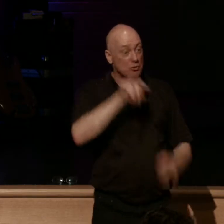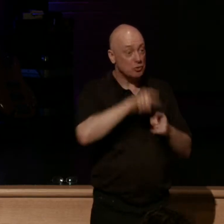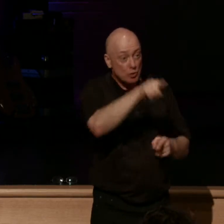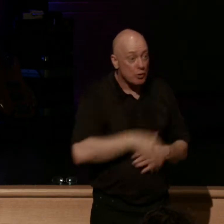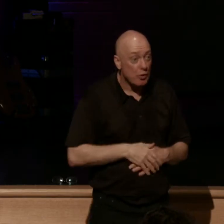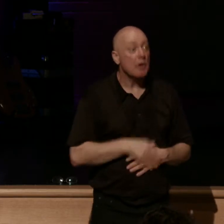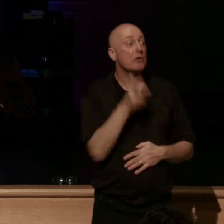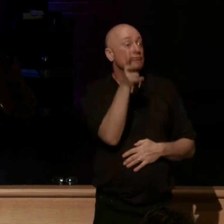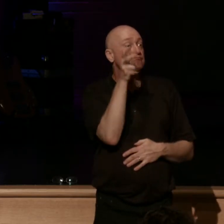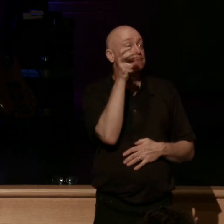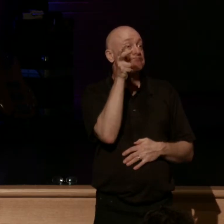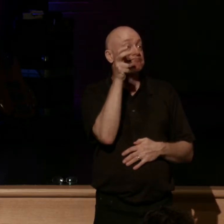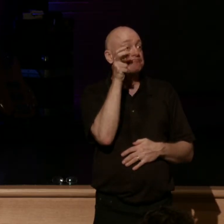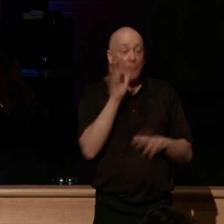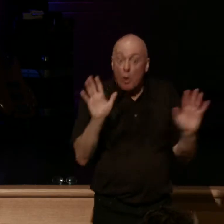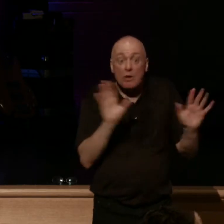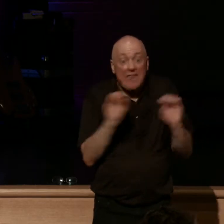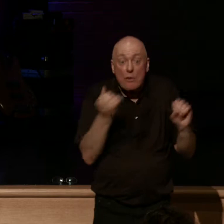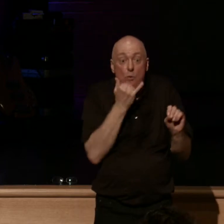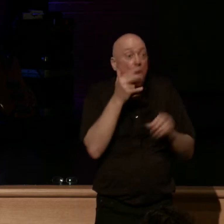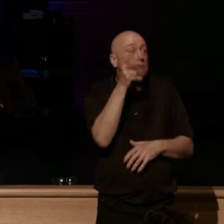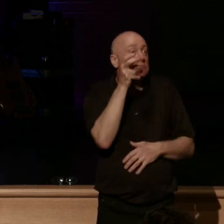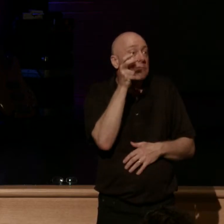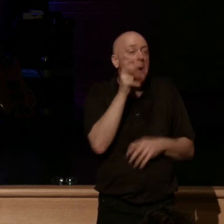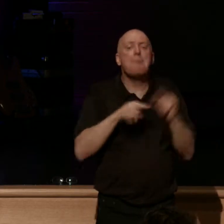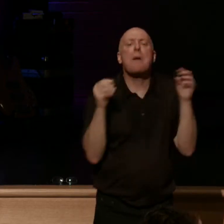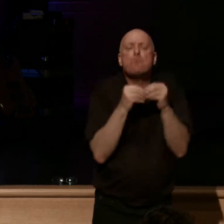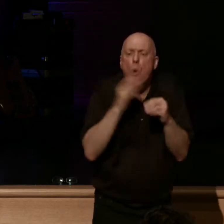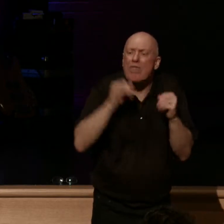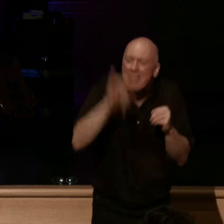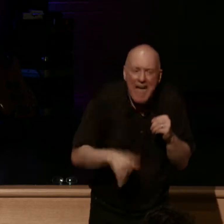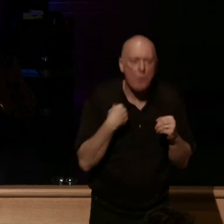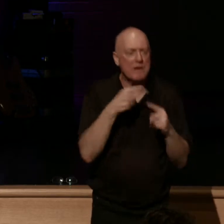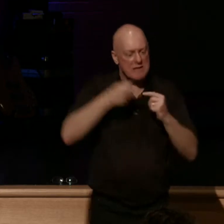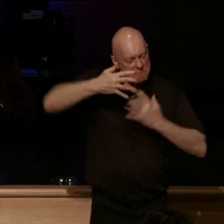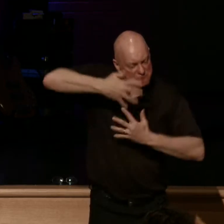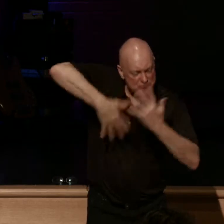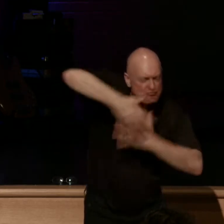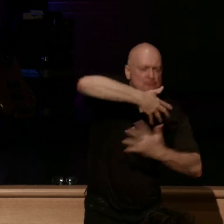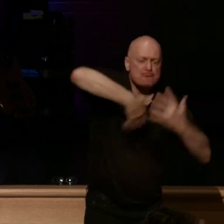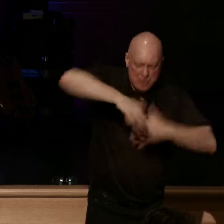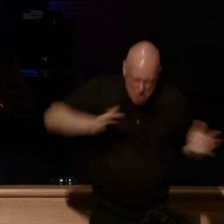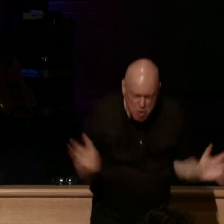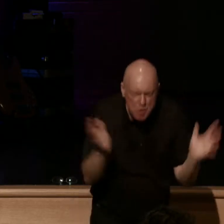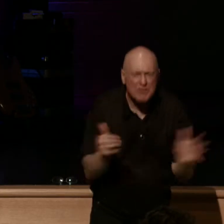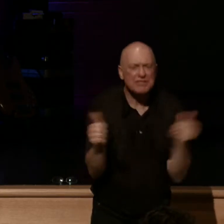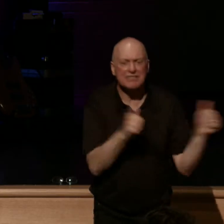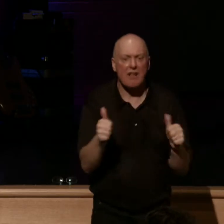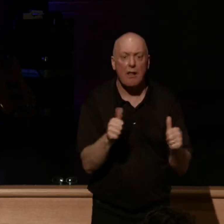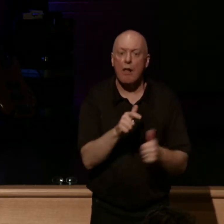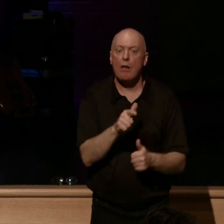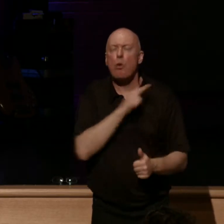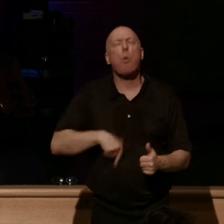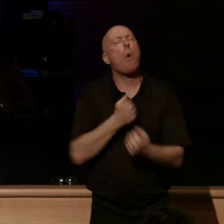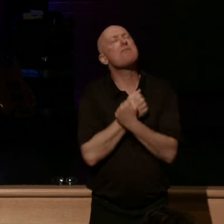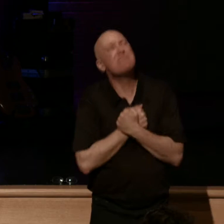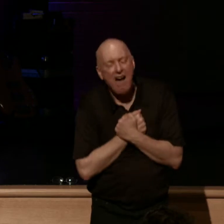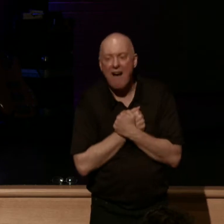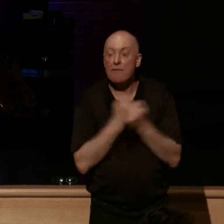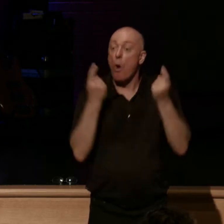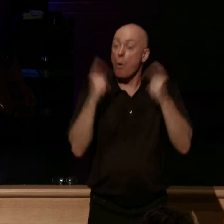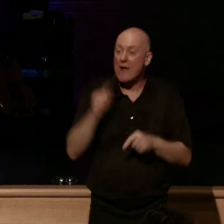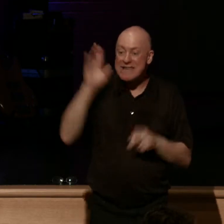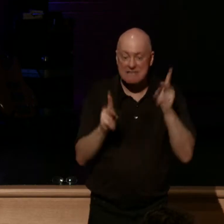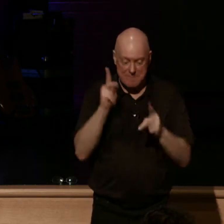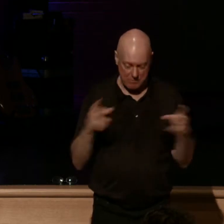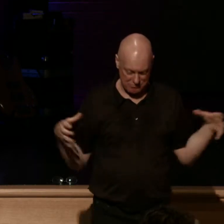now and you listening, as great as that is. It goes beyond that to us interacting with one another, encouraging one another, and the Lord loves the fact when his